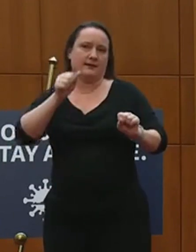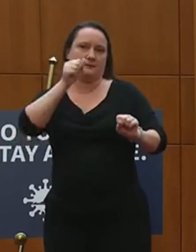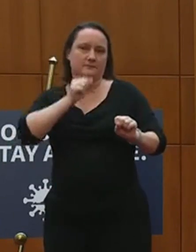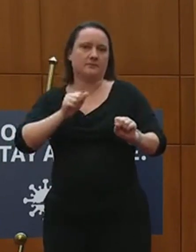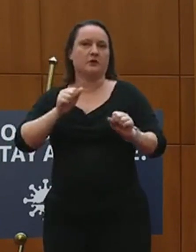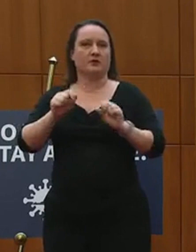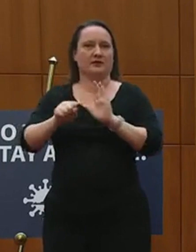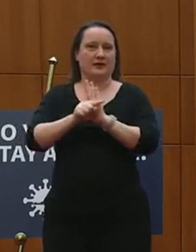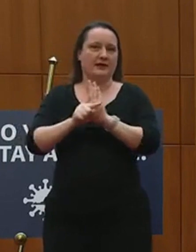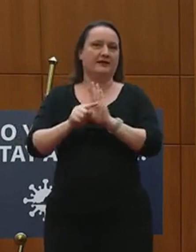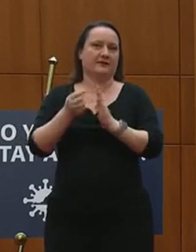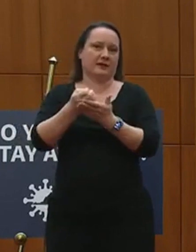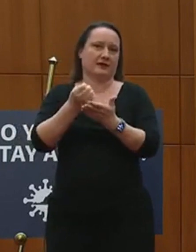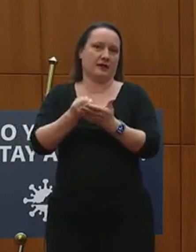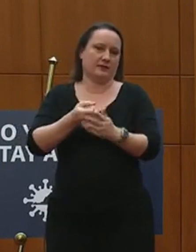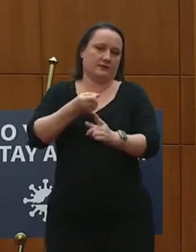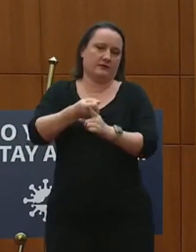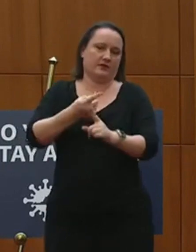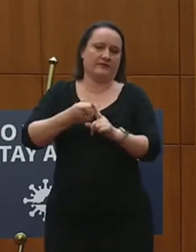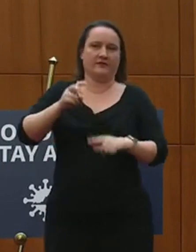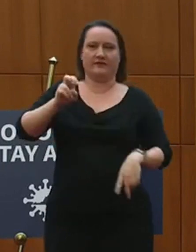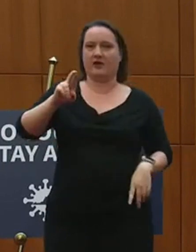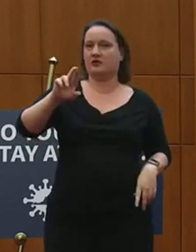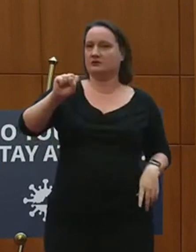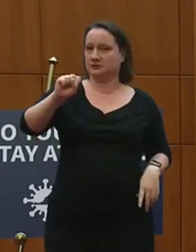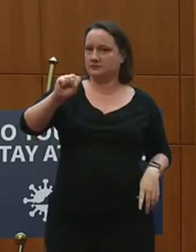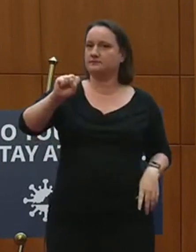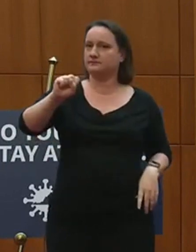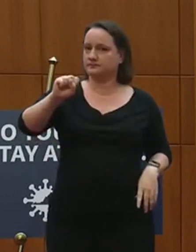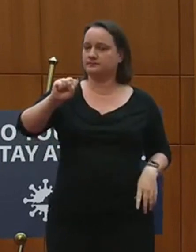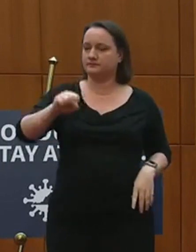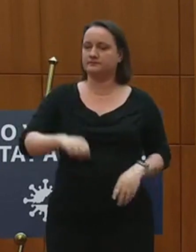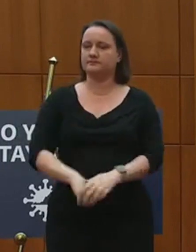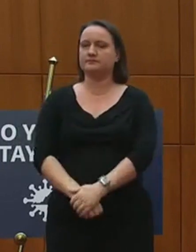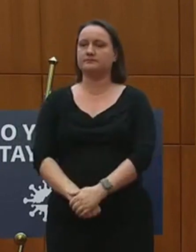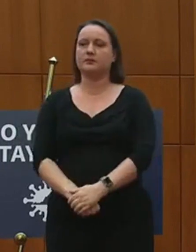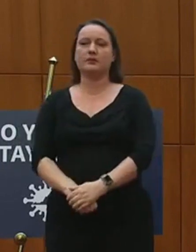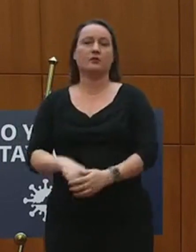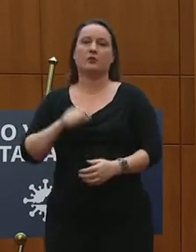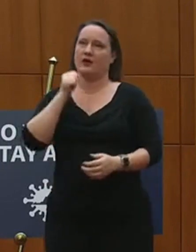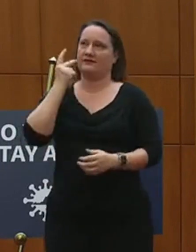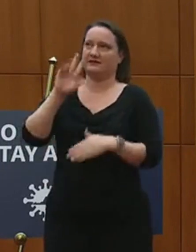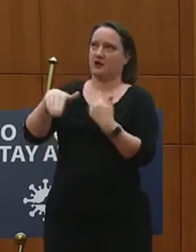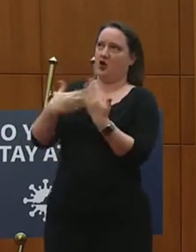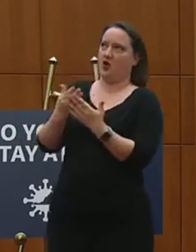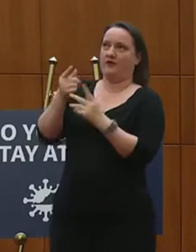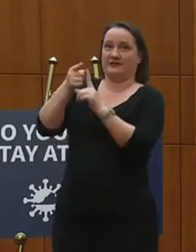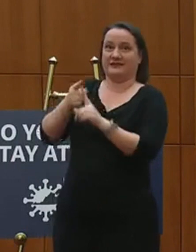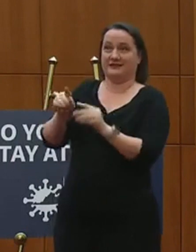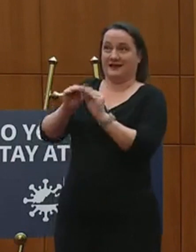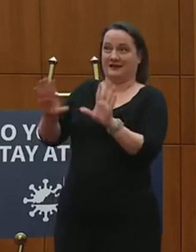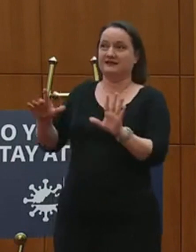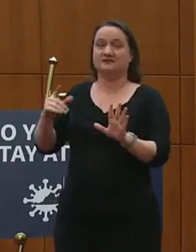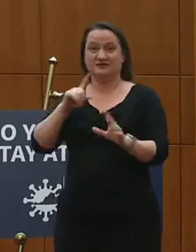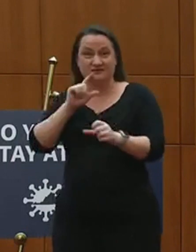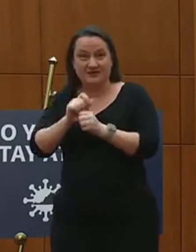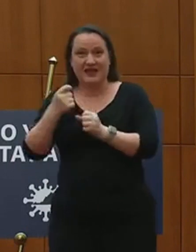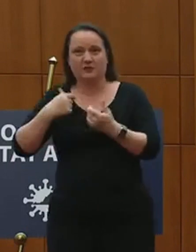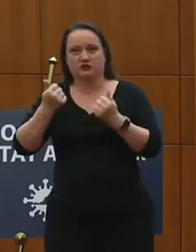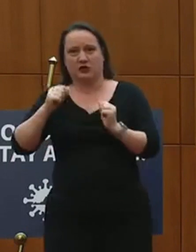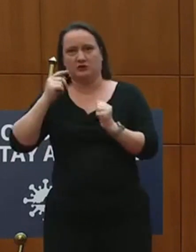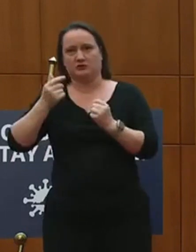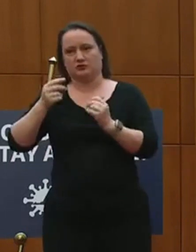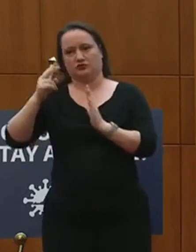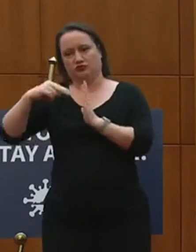economic impact from this virus. Now, we still have not seen all the details. In fact, I was trying to read up on the roughly